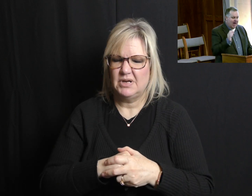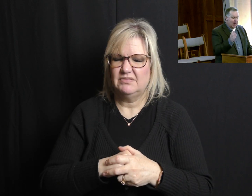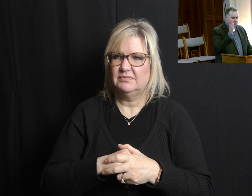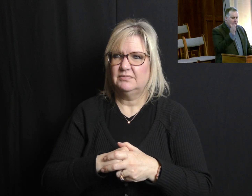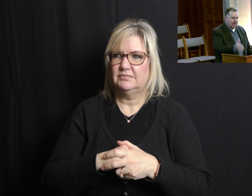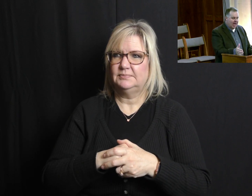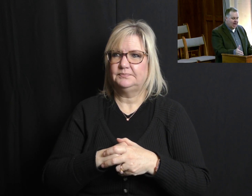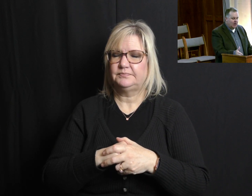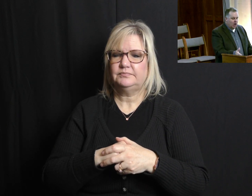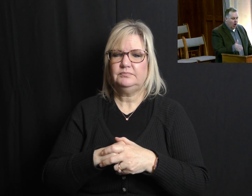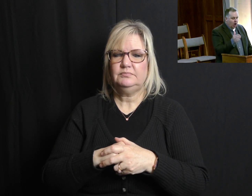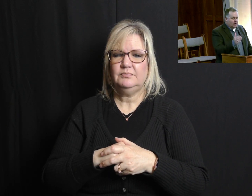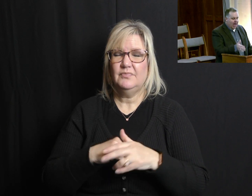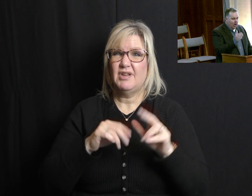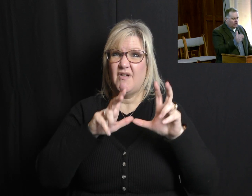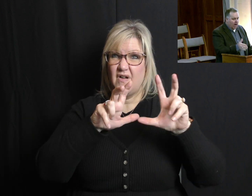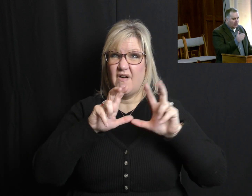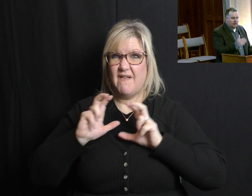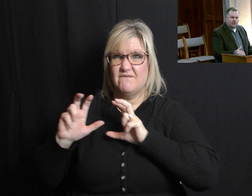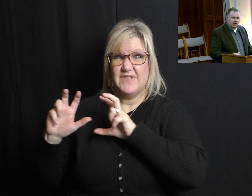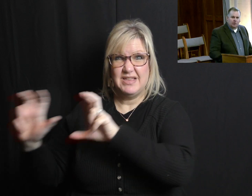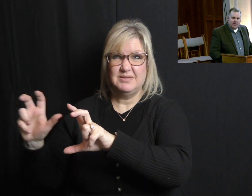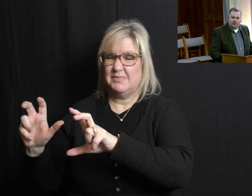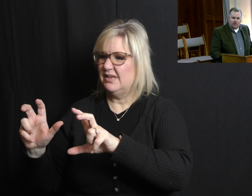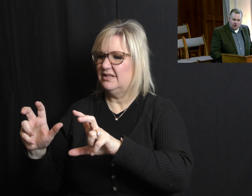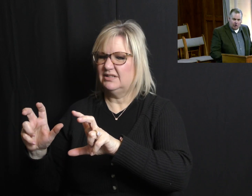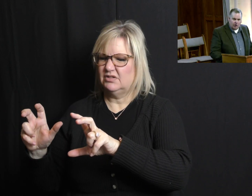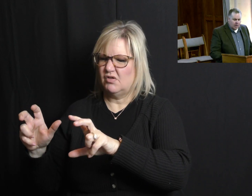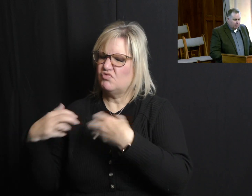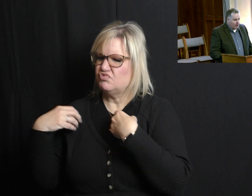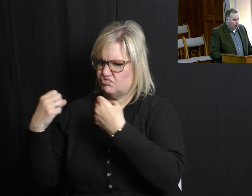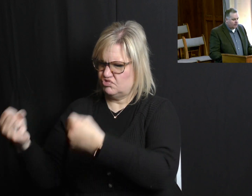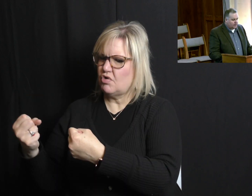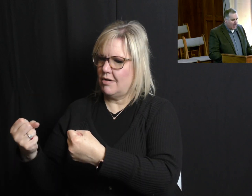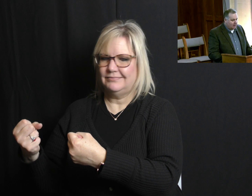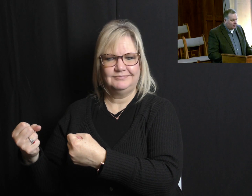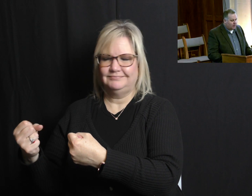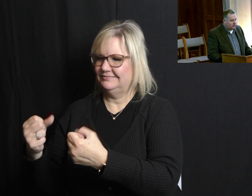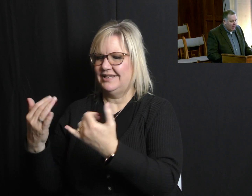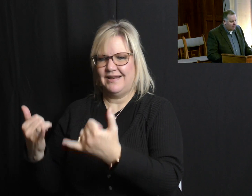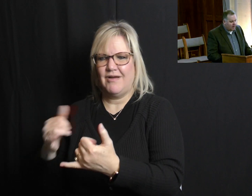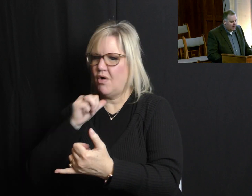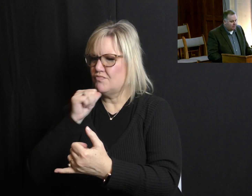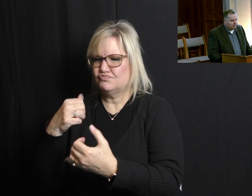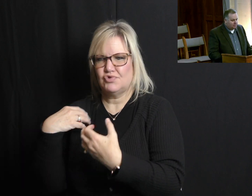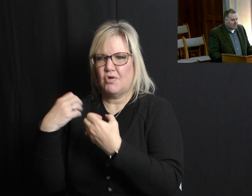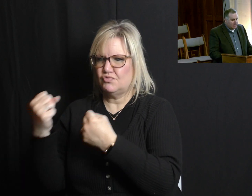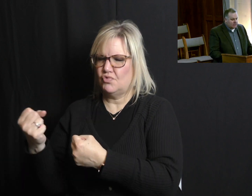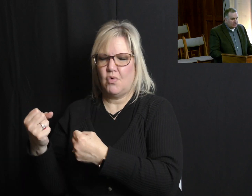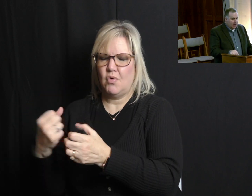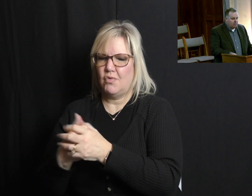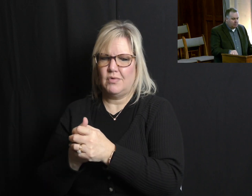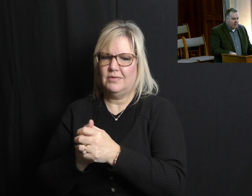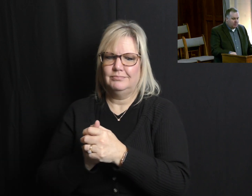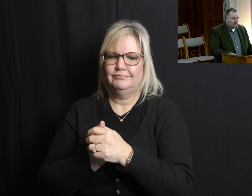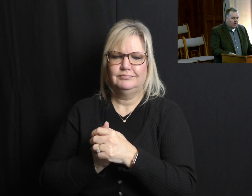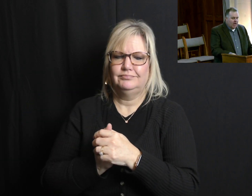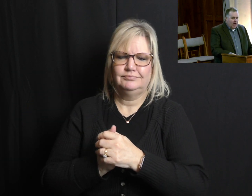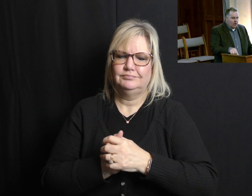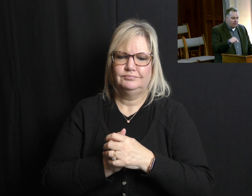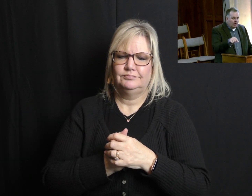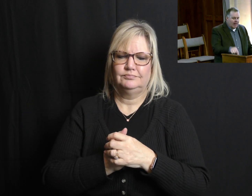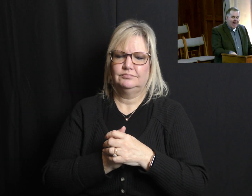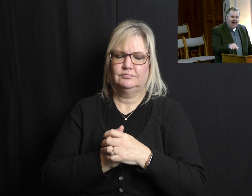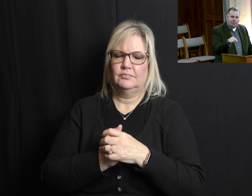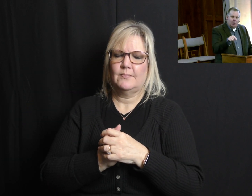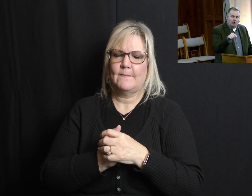to be ironclad are now not considered to be secure, but oftentimes are in jeopardy. Some people